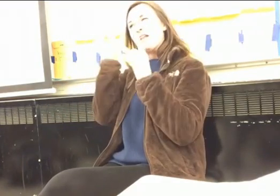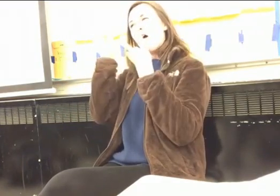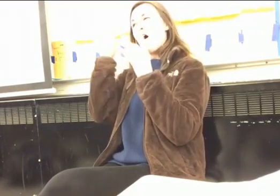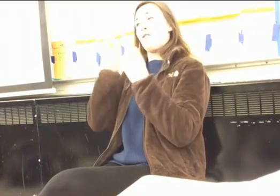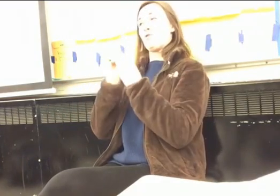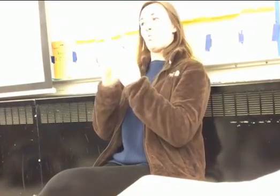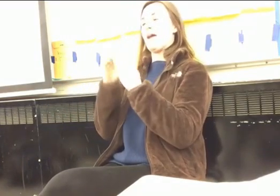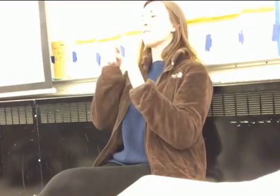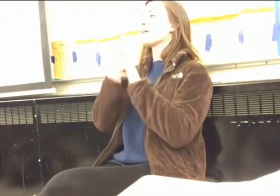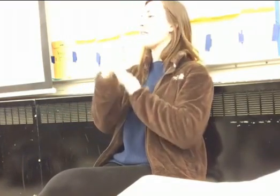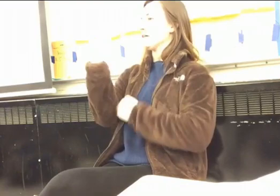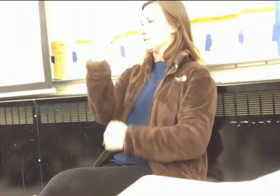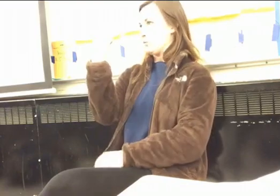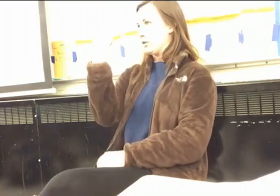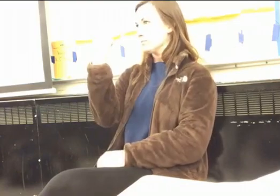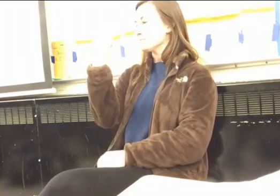buffalo.